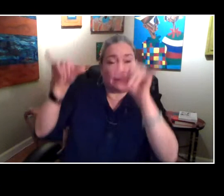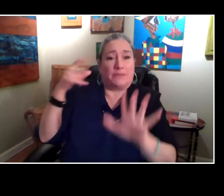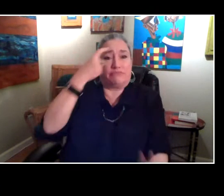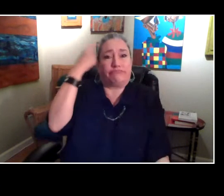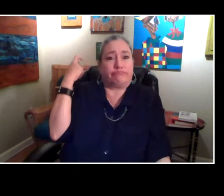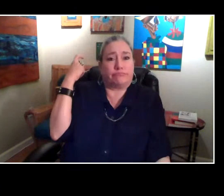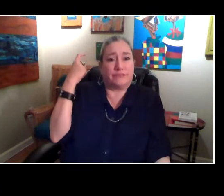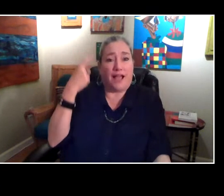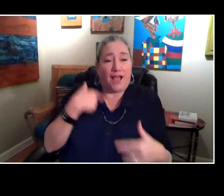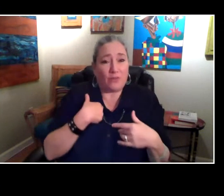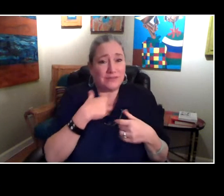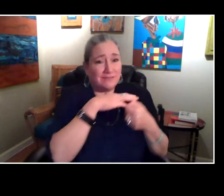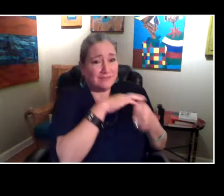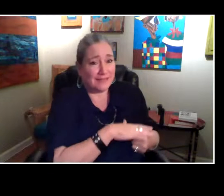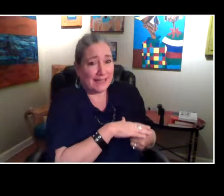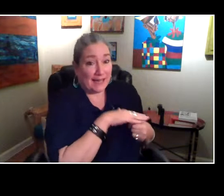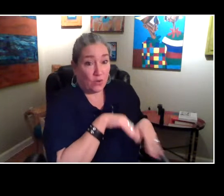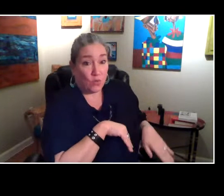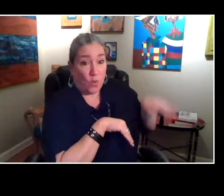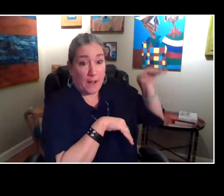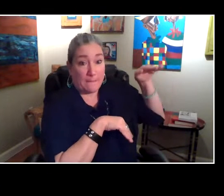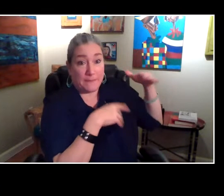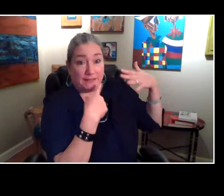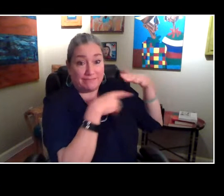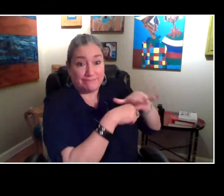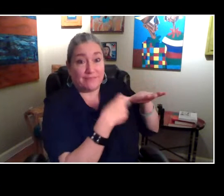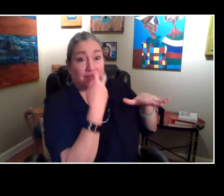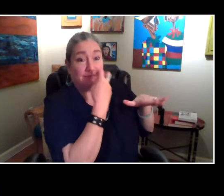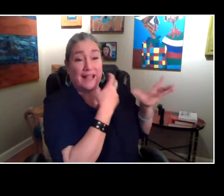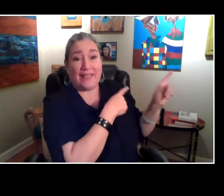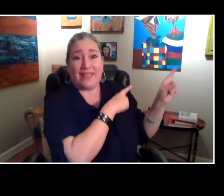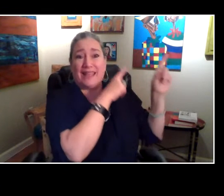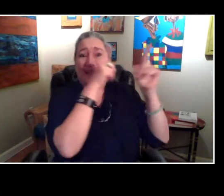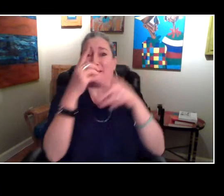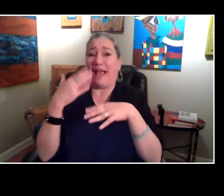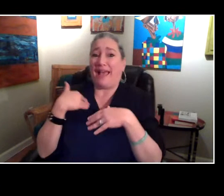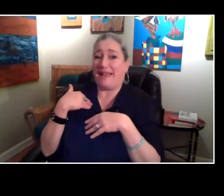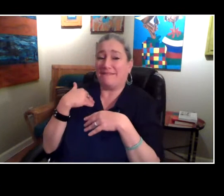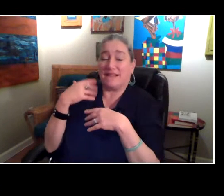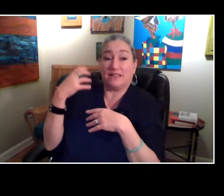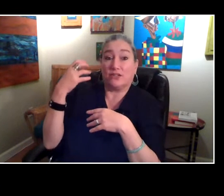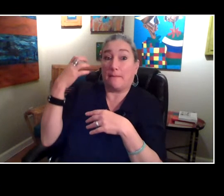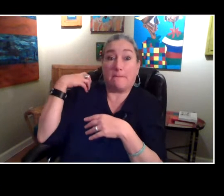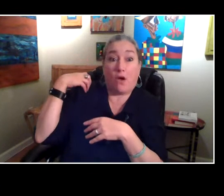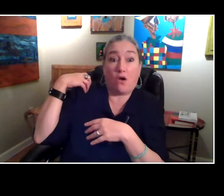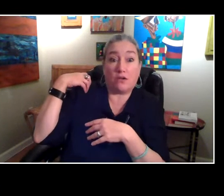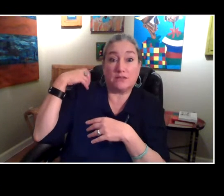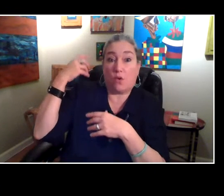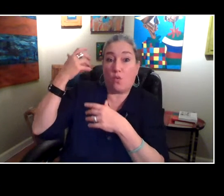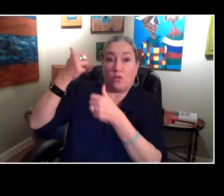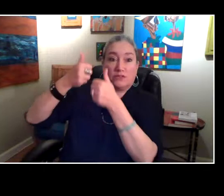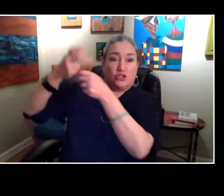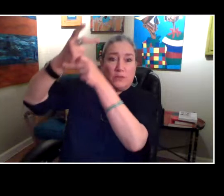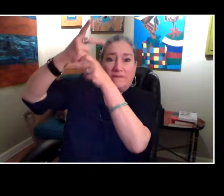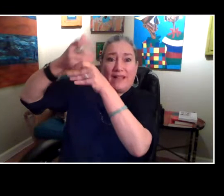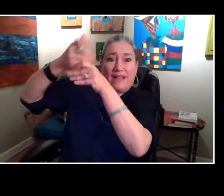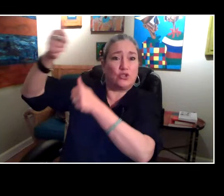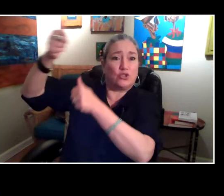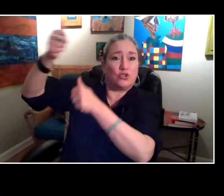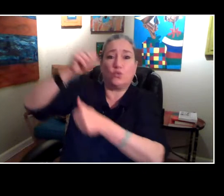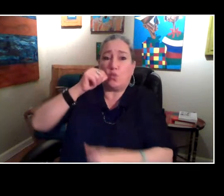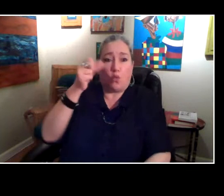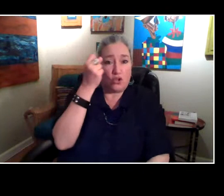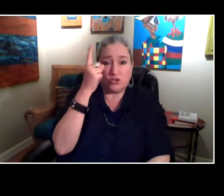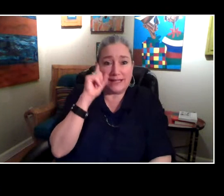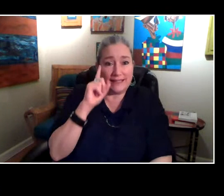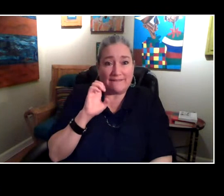of trauma through our work and our own experience of oppression by the system as we were growing up, and then coming into